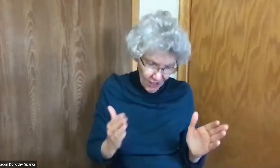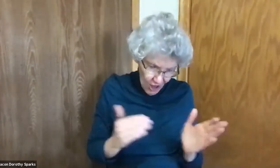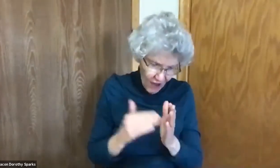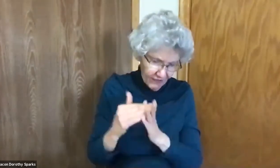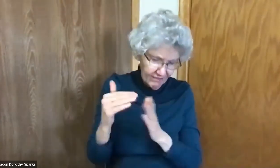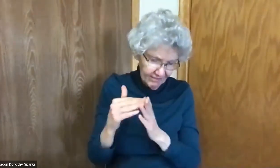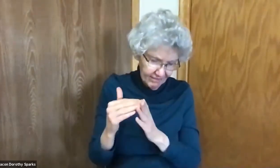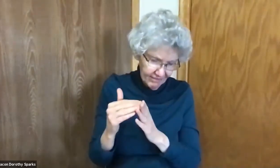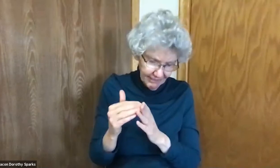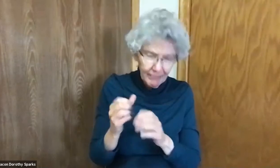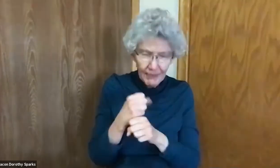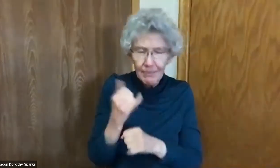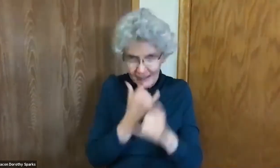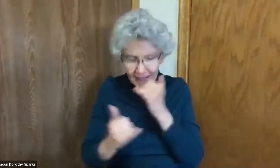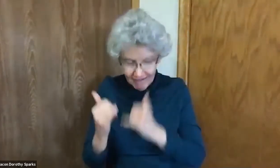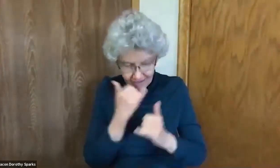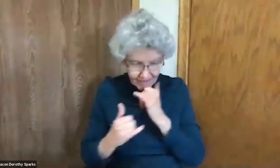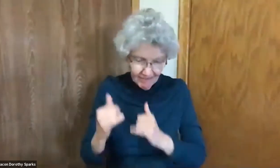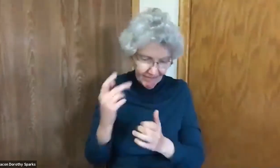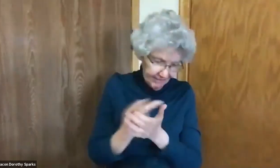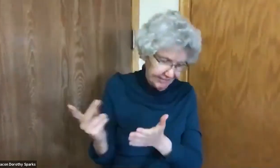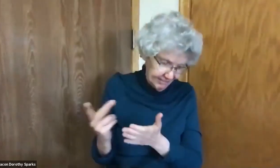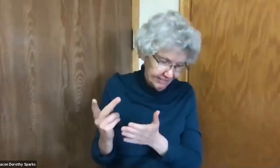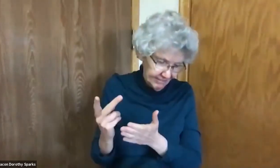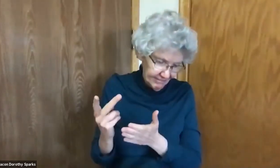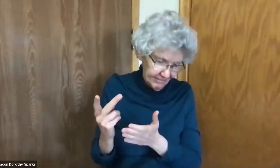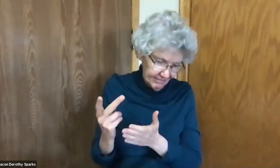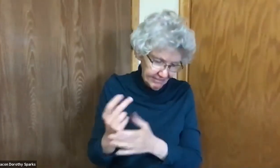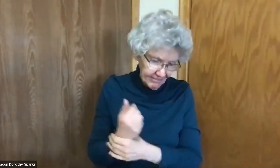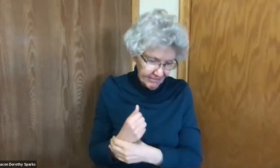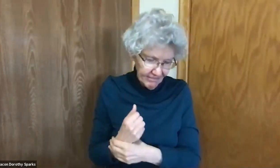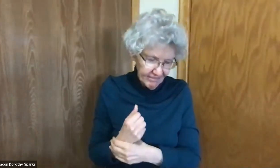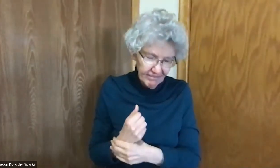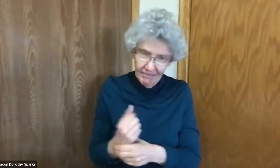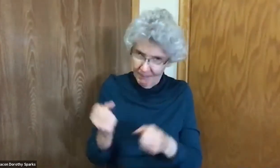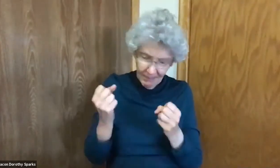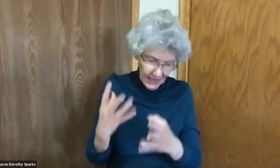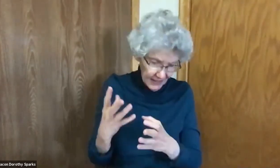And we followers often make mistakes and fail.